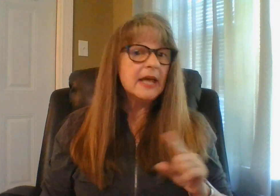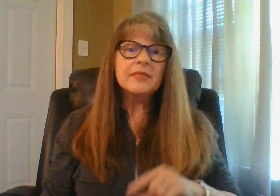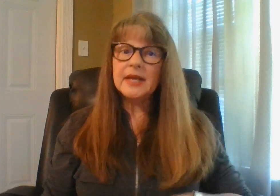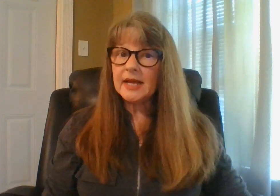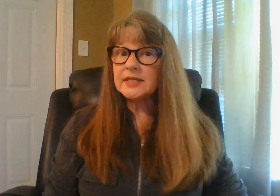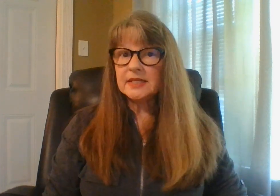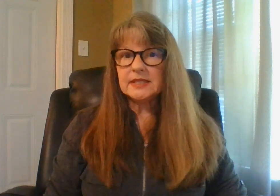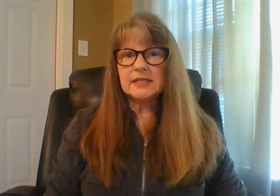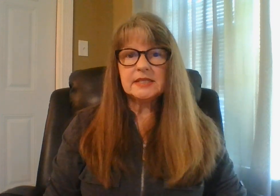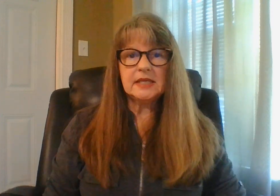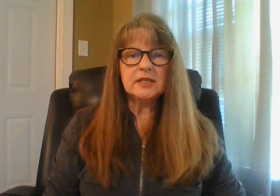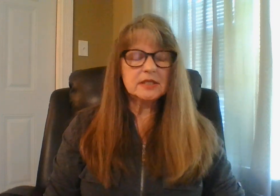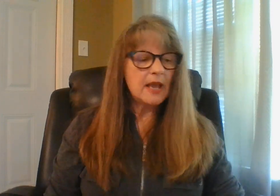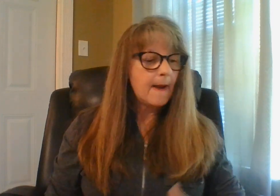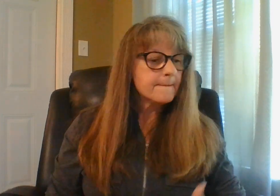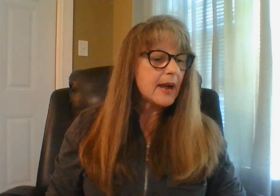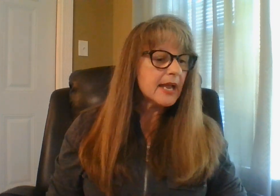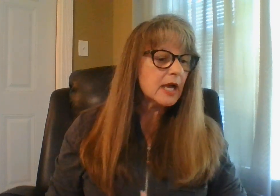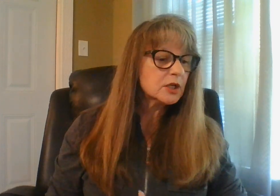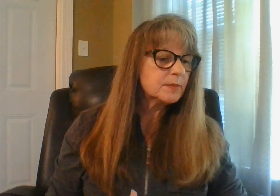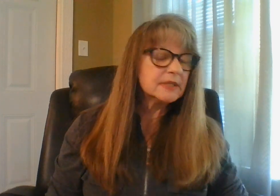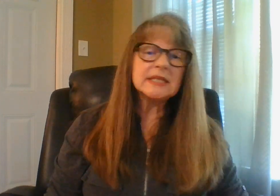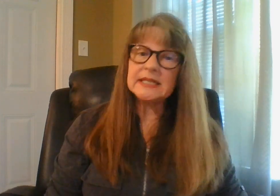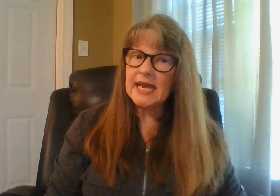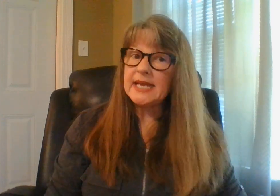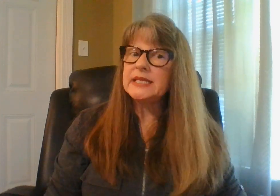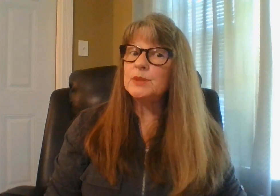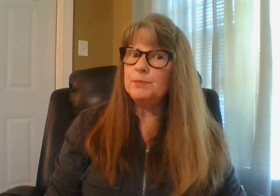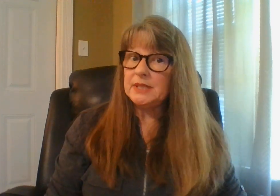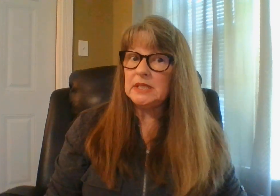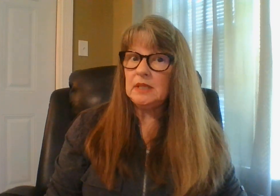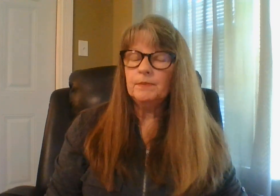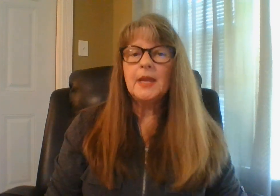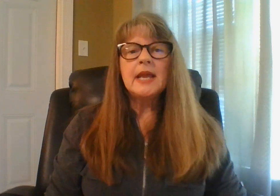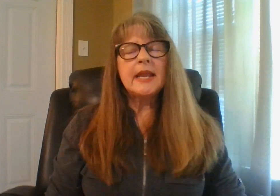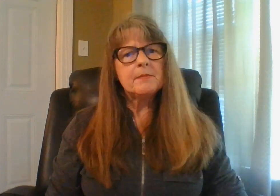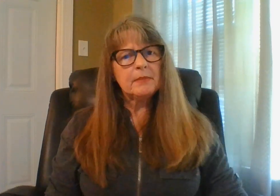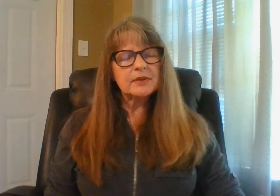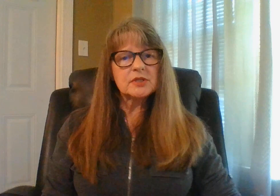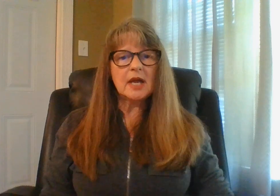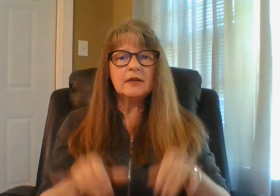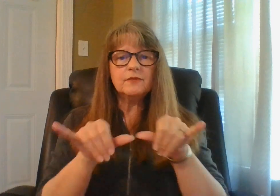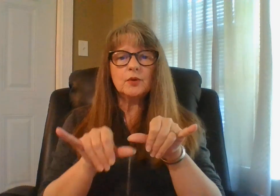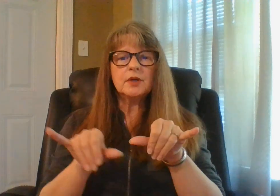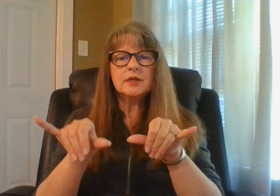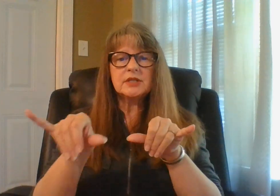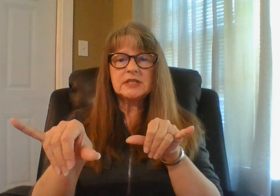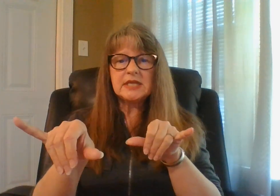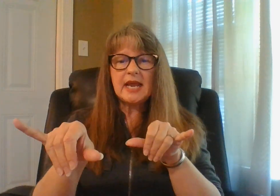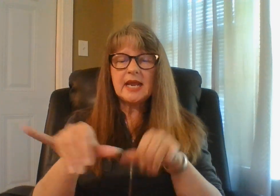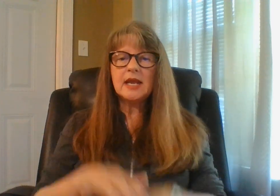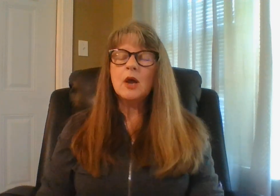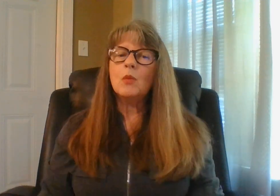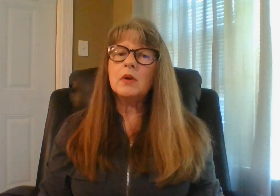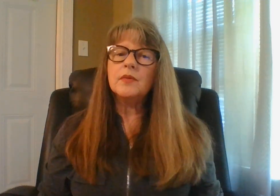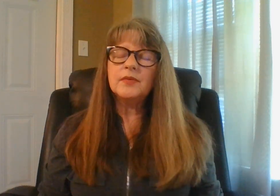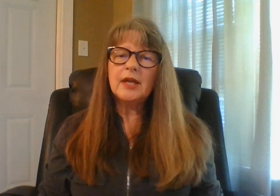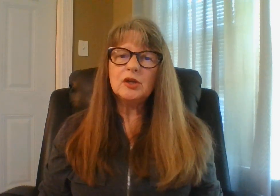The next sentence is, my husband stays busy. Now, remember the sign for stay? Well, that